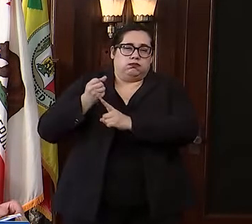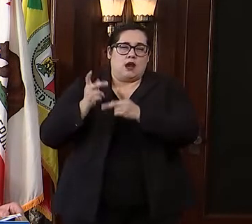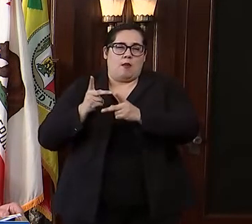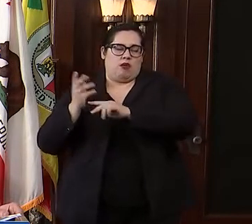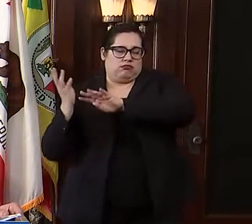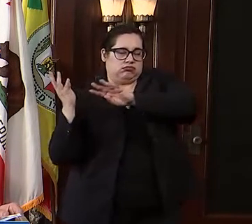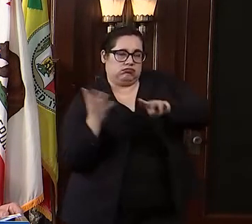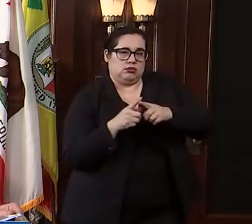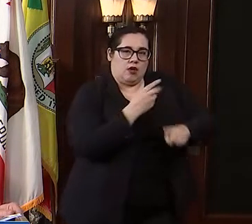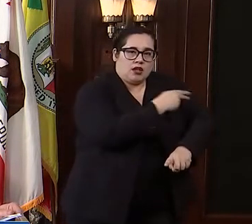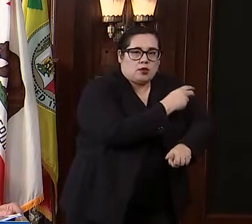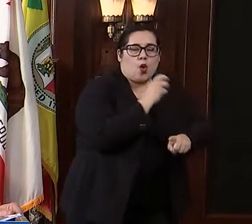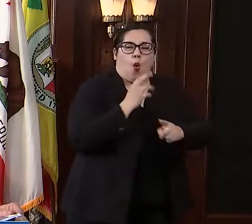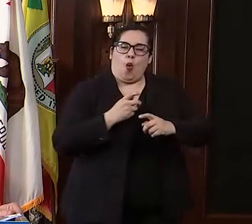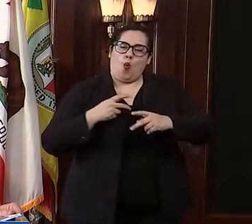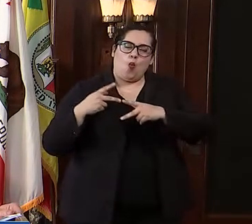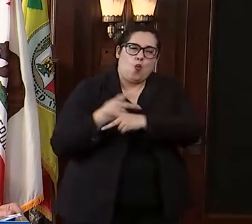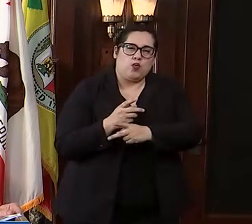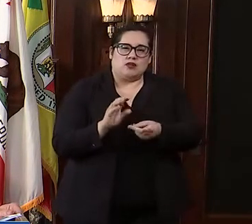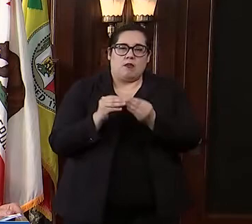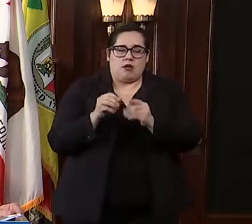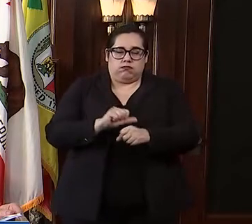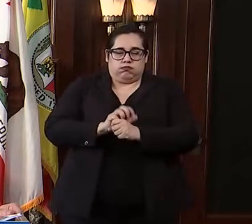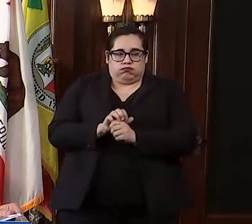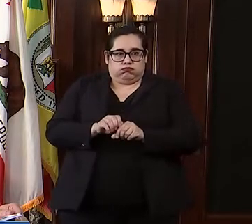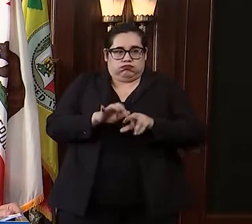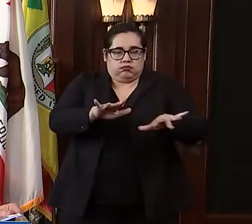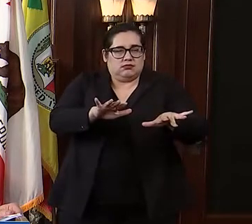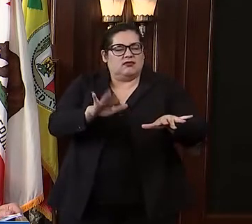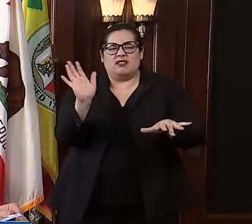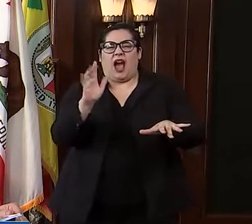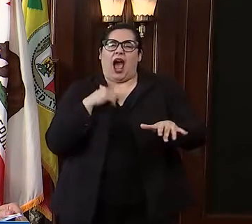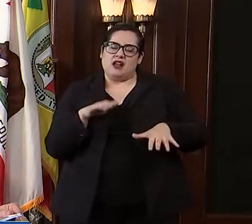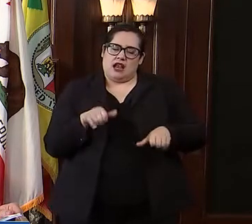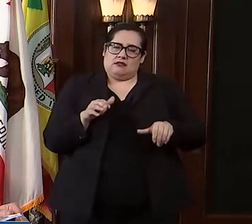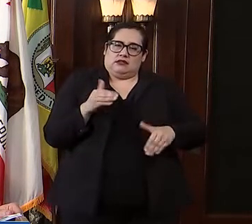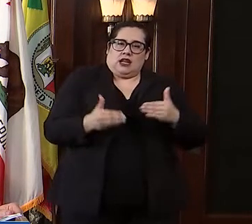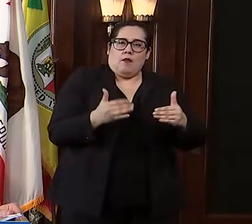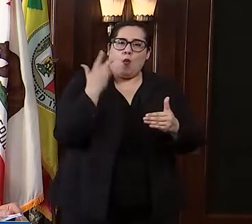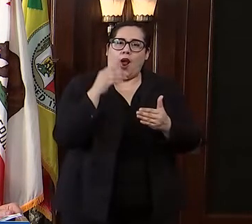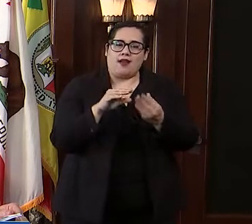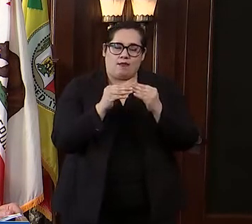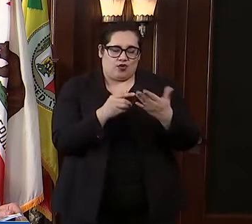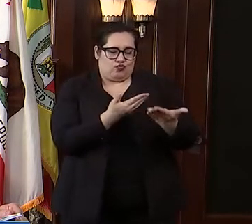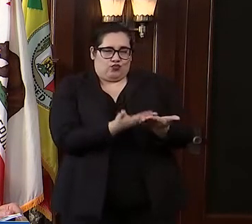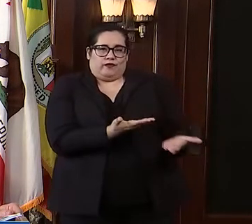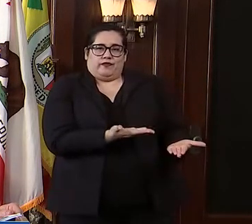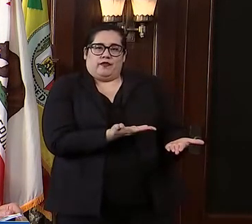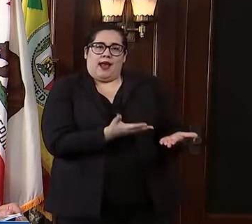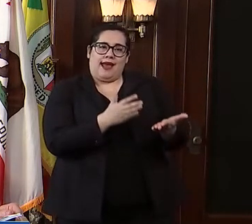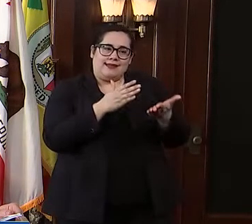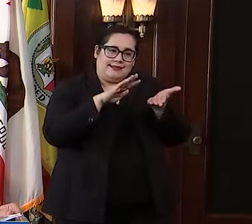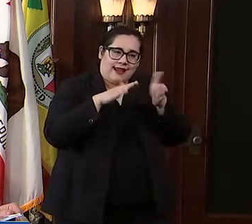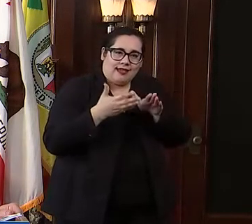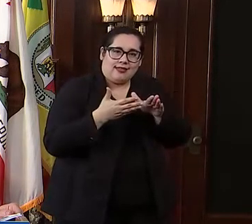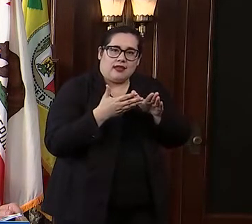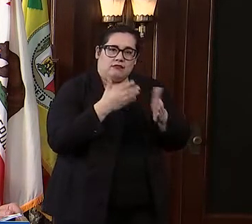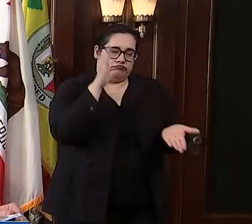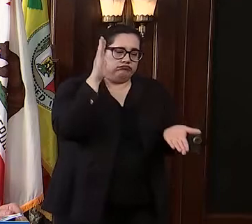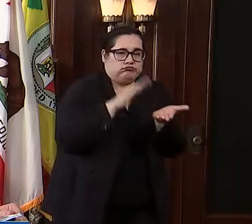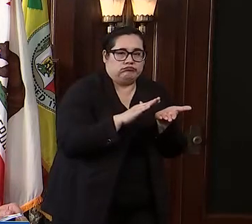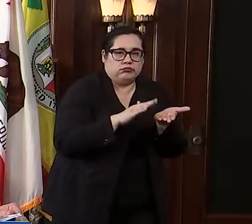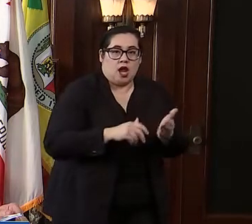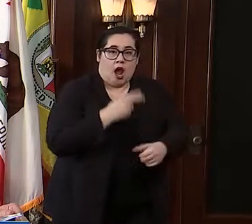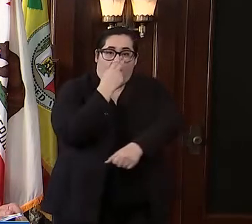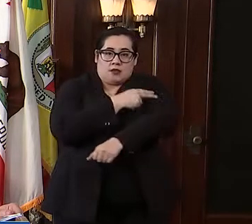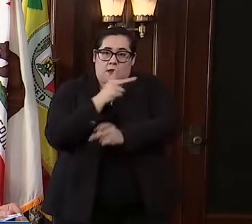our cases. I take these steps forward because the numbers show us that the deaths are down, that our hospitalizations are down, that our